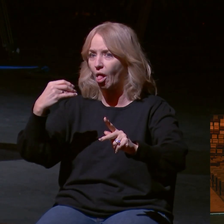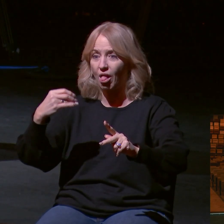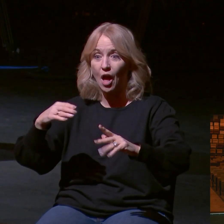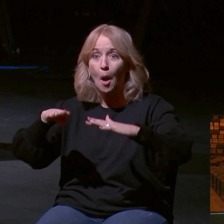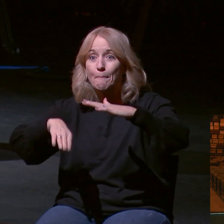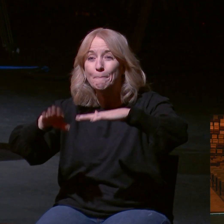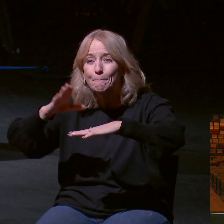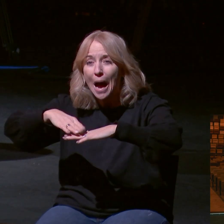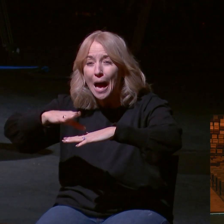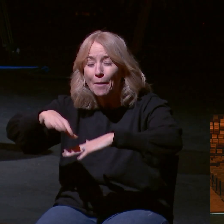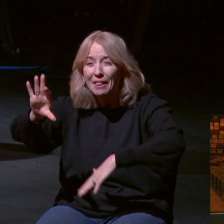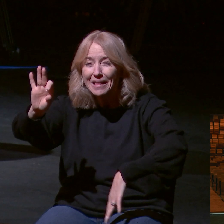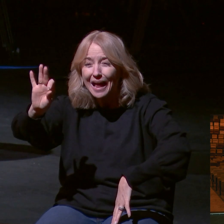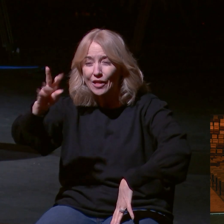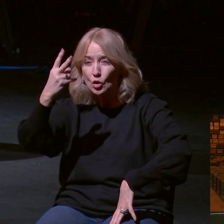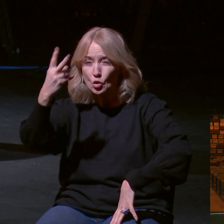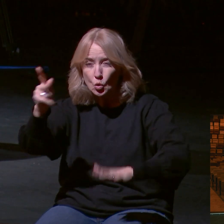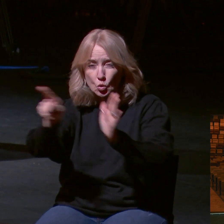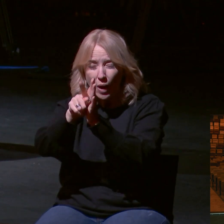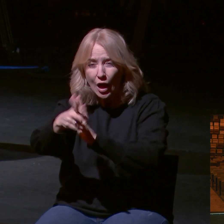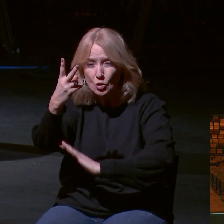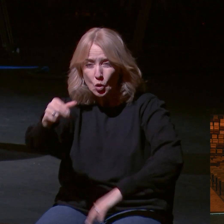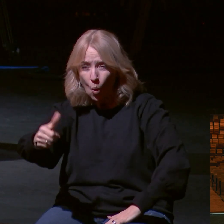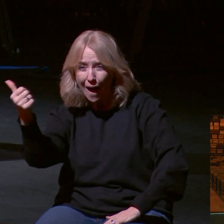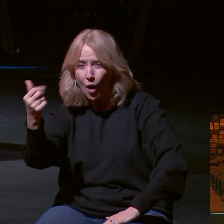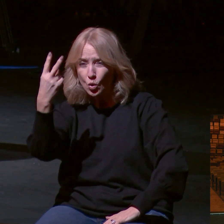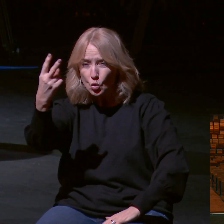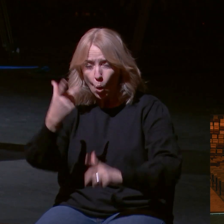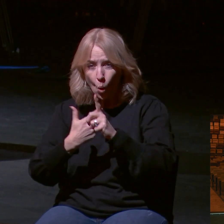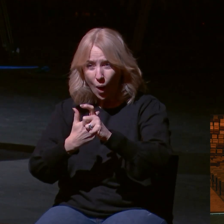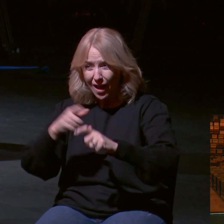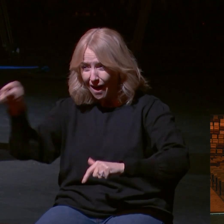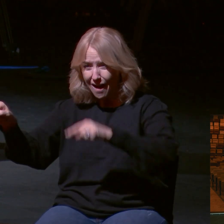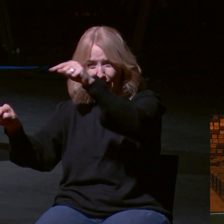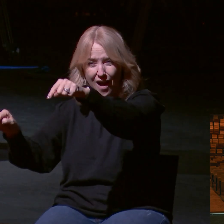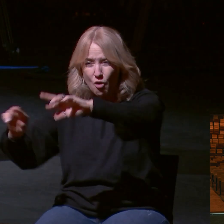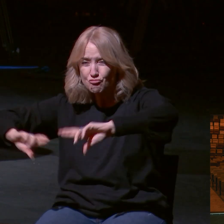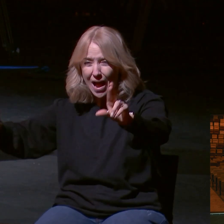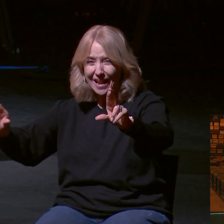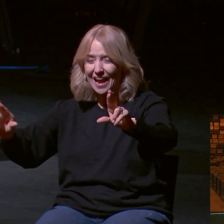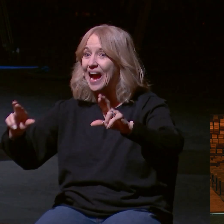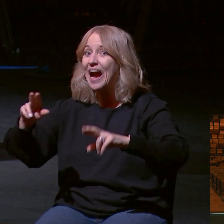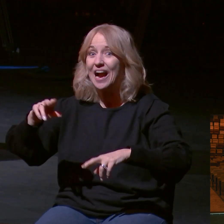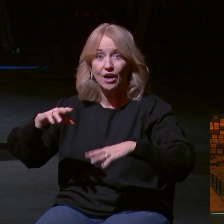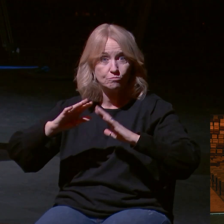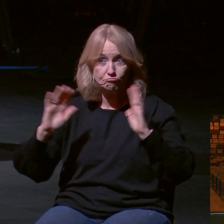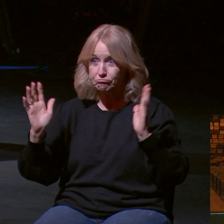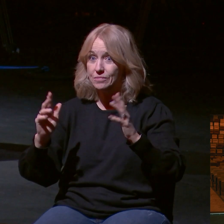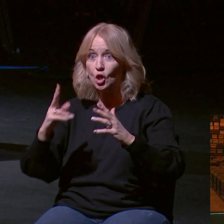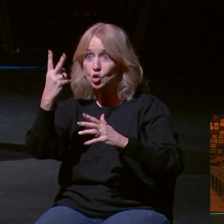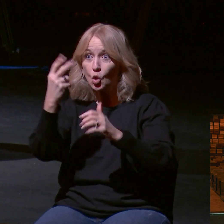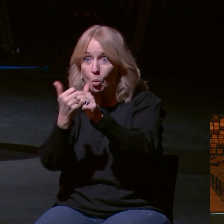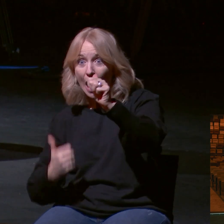2 strikes, 2 outs, 2 runners on base, down by 2 runs. I mean, seriously, freezes at the plate down to his